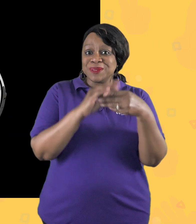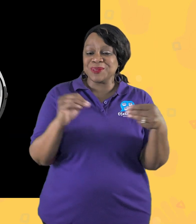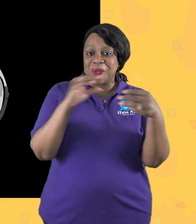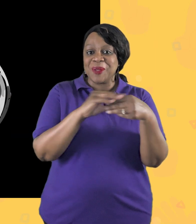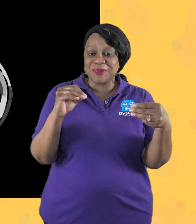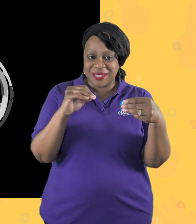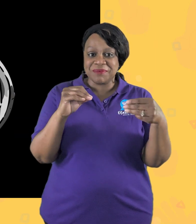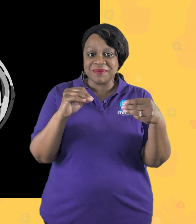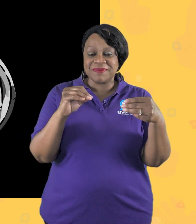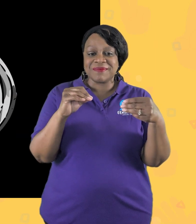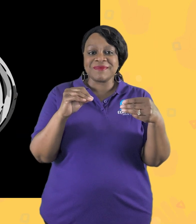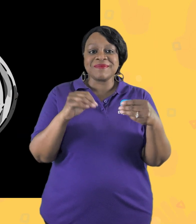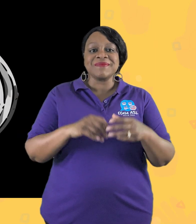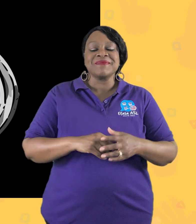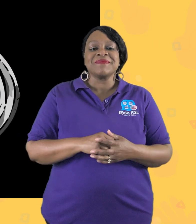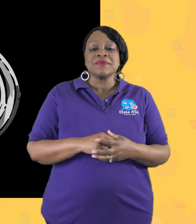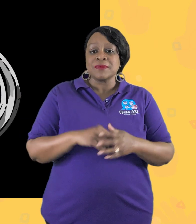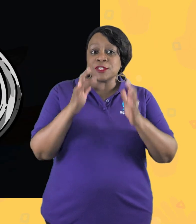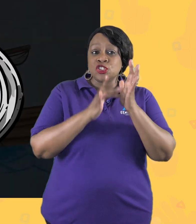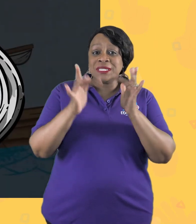of mercy, Peter.